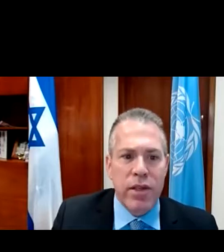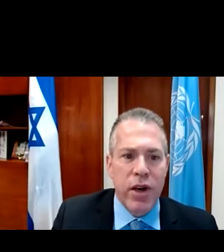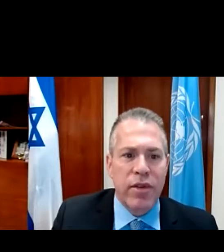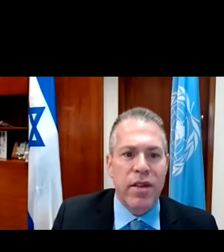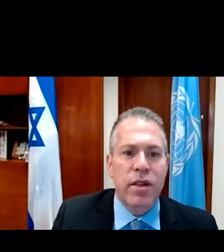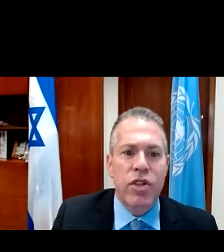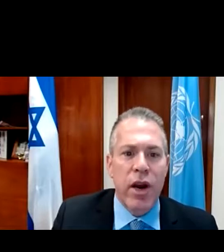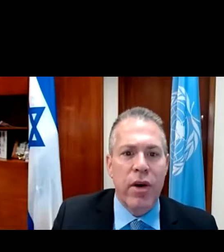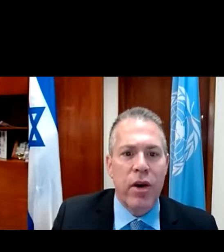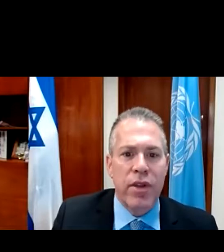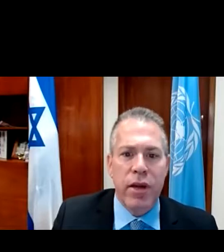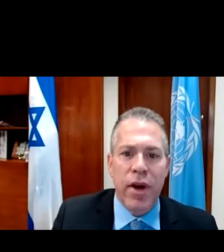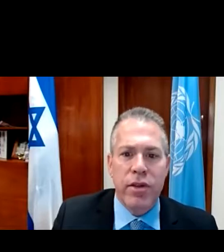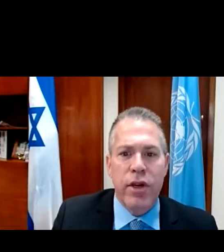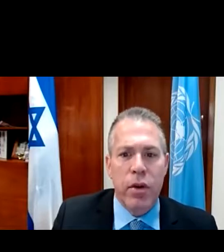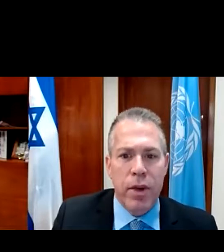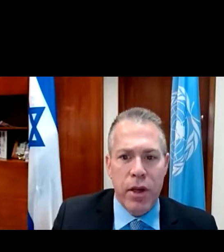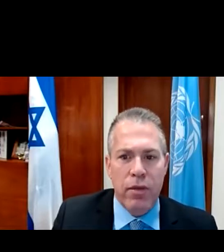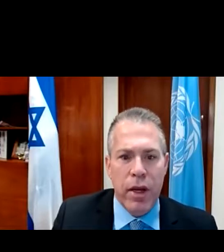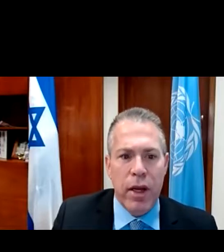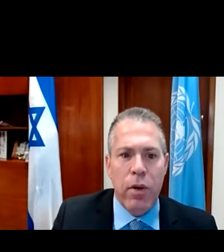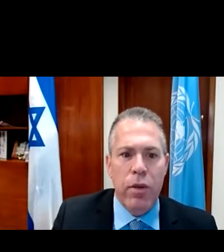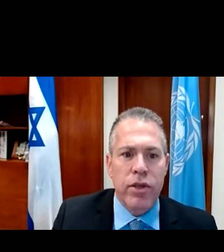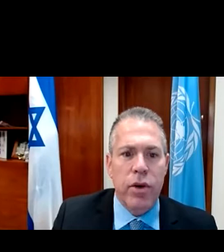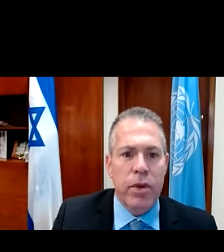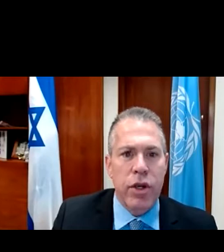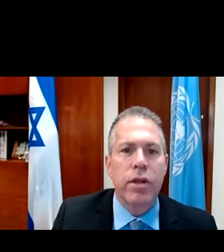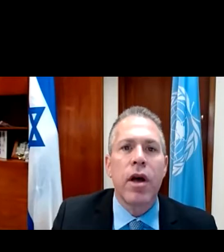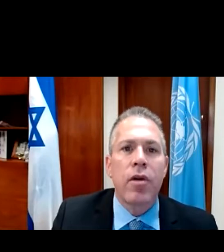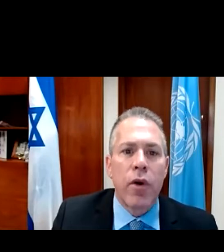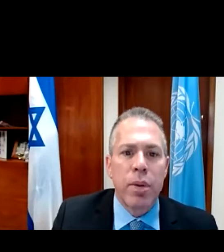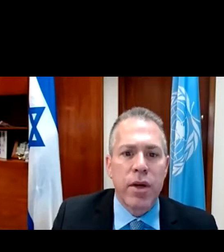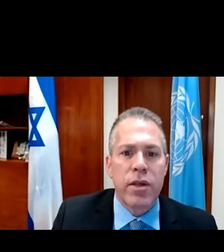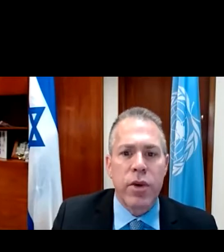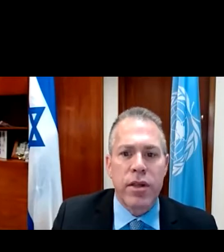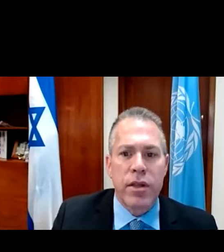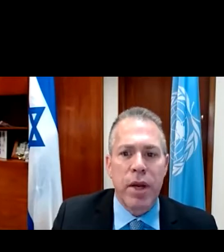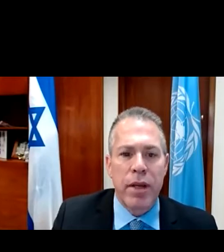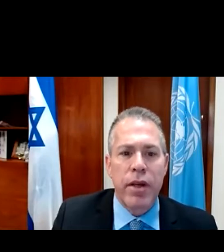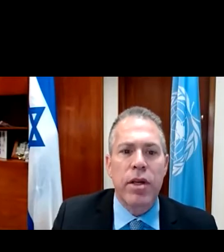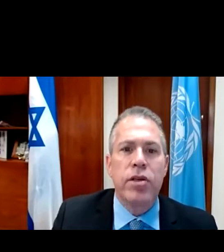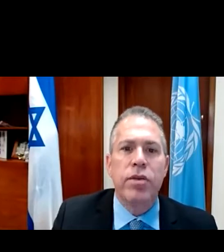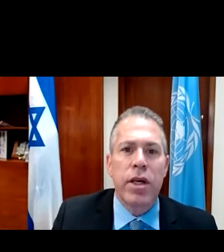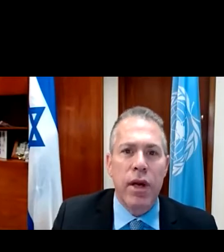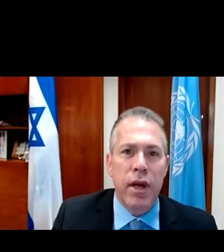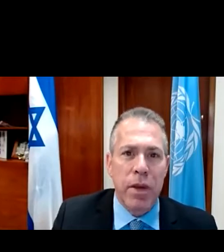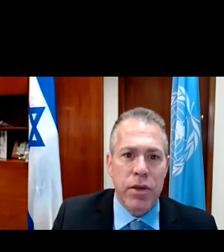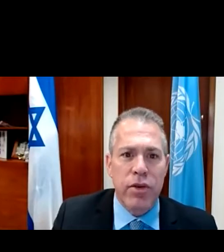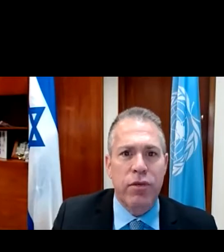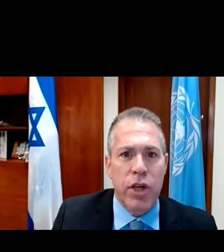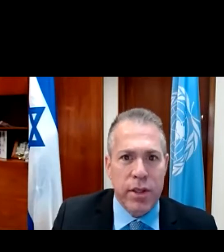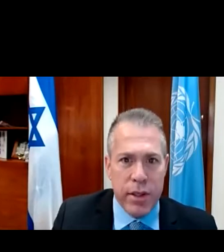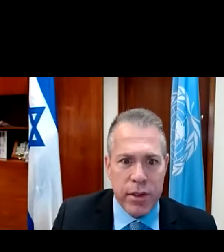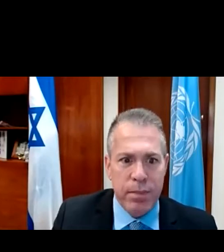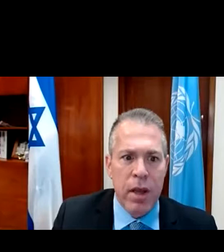previously served as the chair of the Advisory Committee of the Equal Rights Commission for persons with disability in the Israeli Ministry